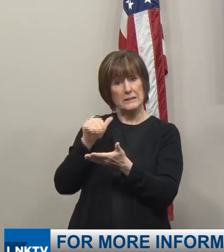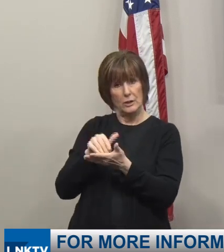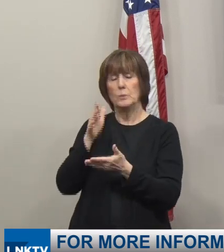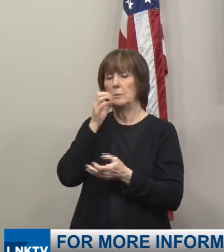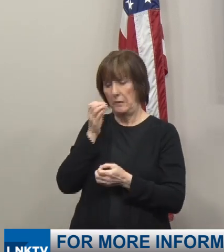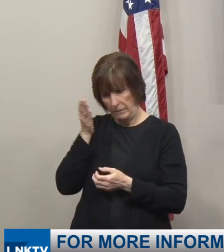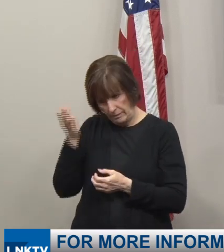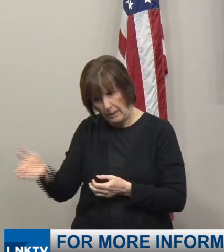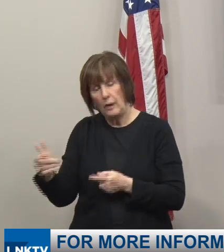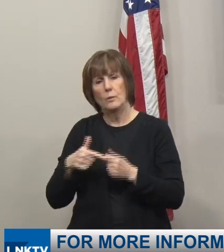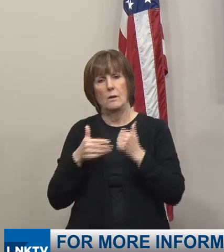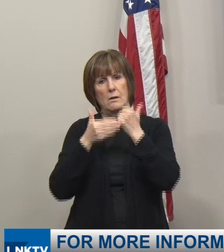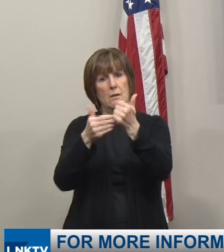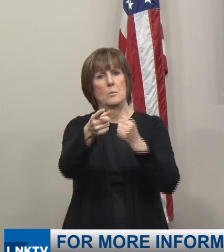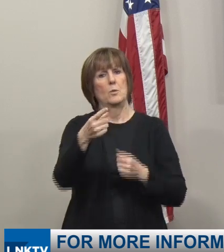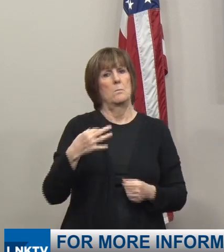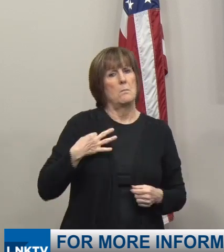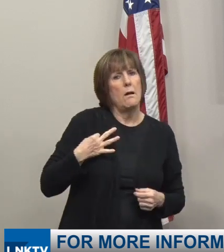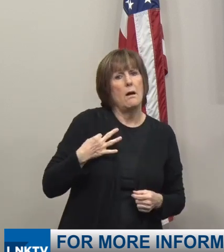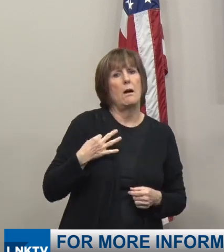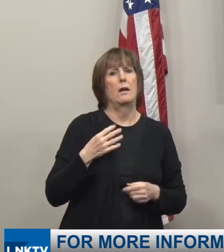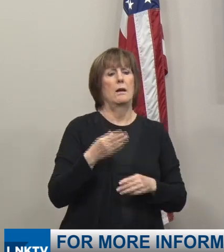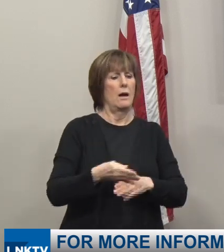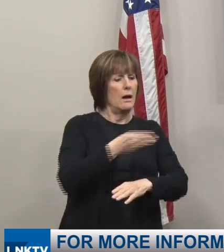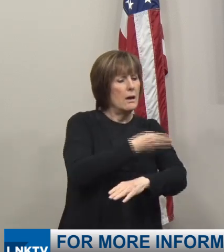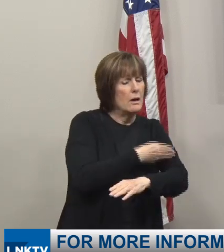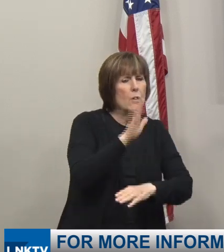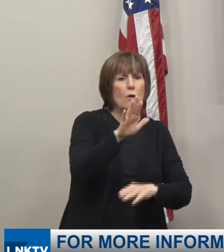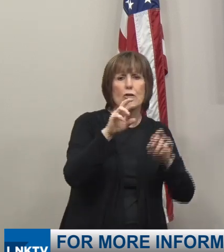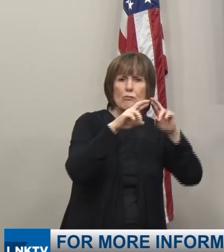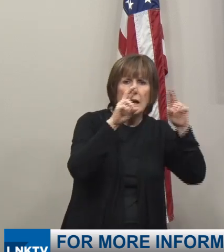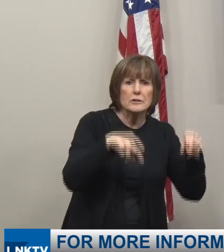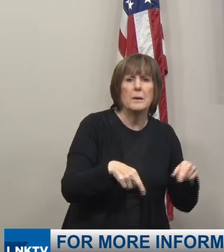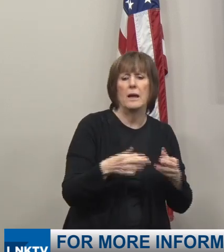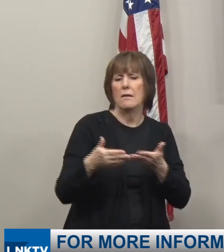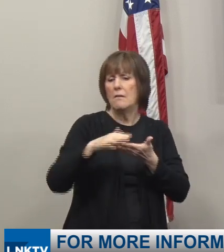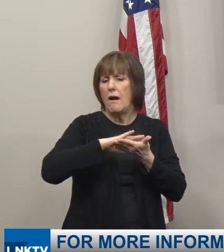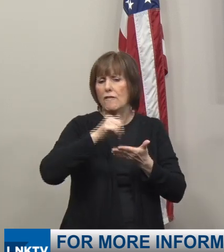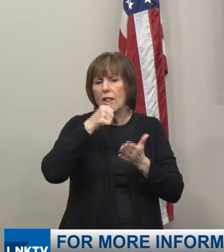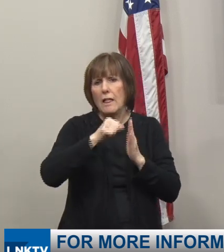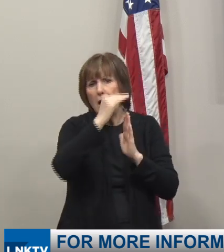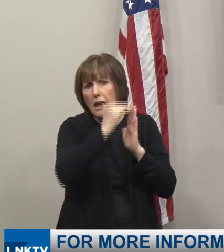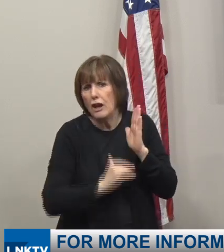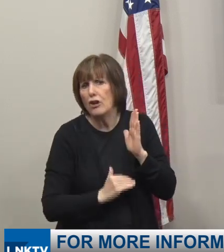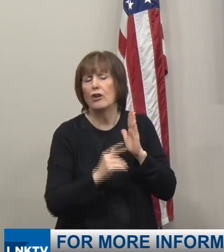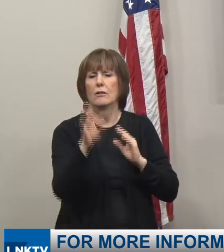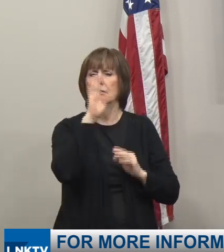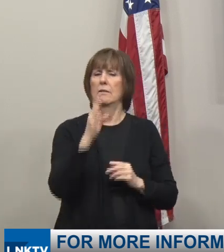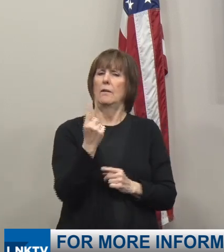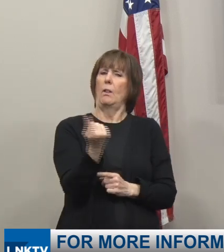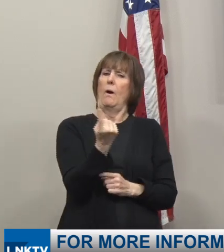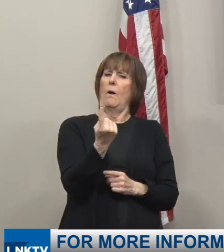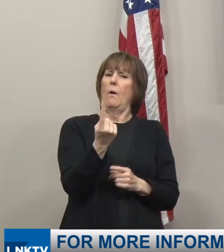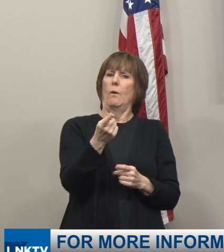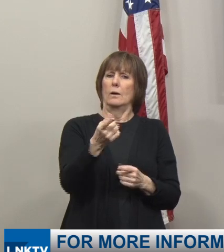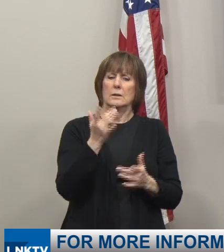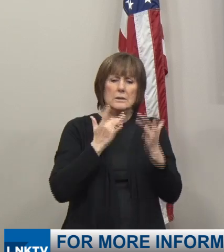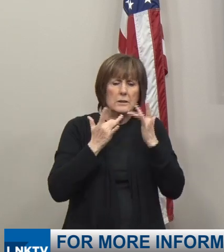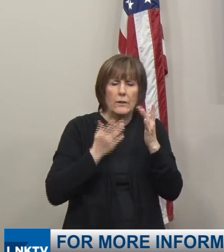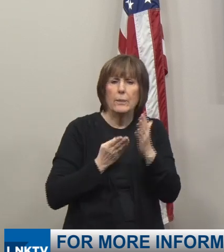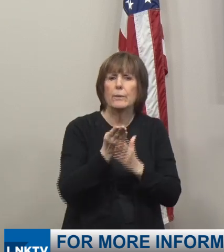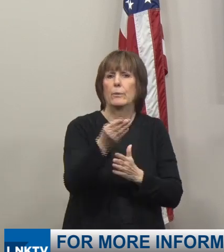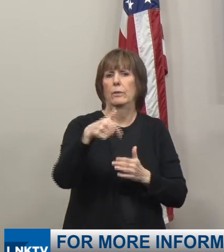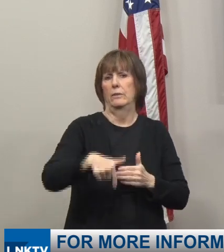be there to help you apply, update your resume, cover letter, or any other information so that you're never alone when you're working through this